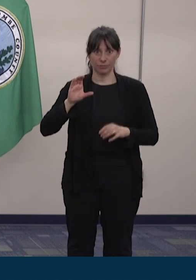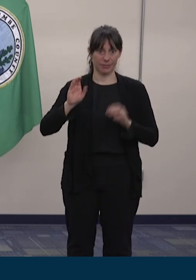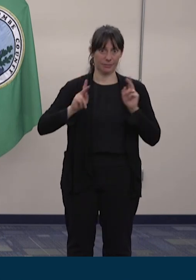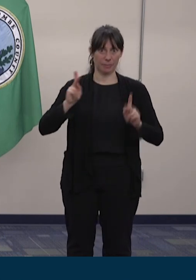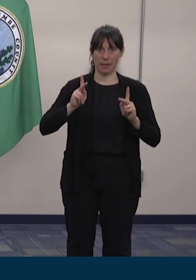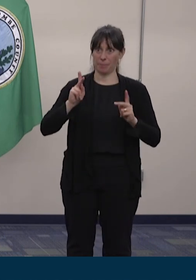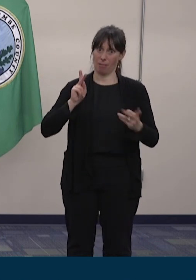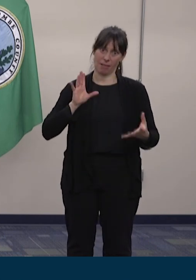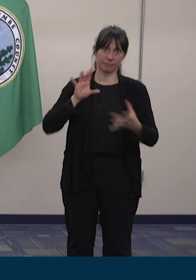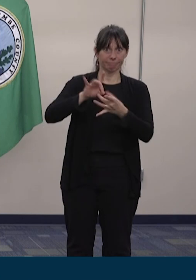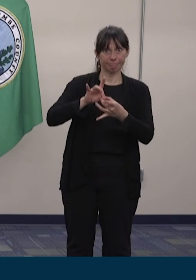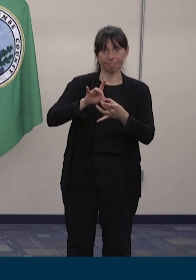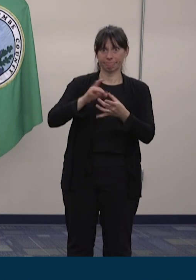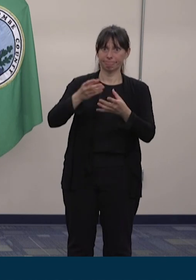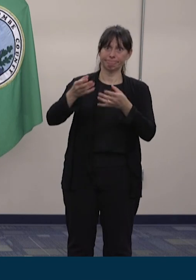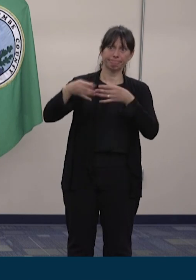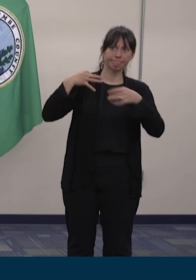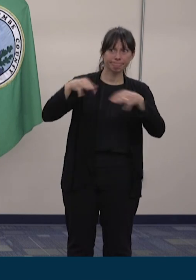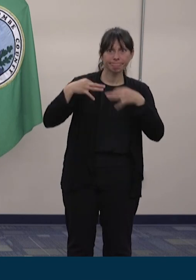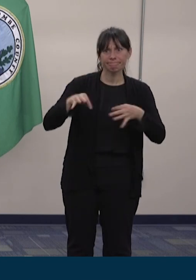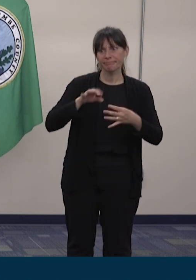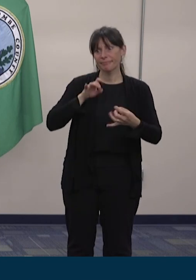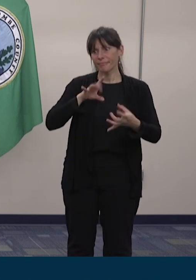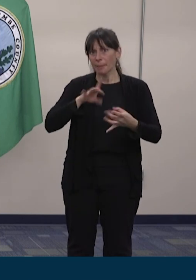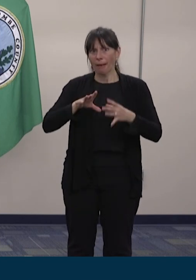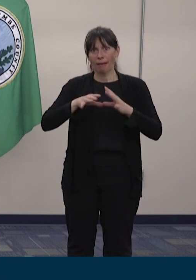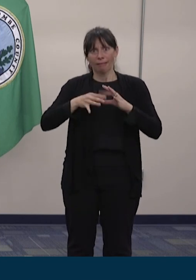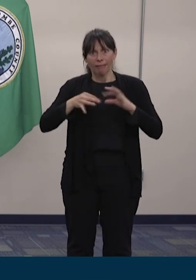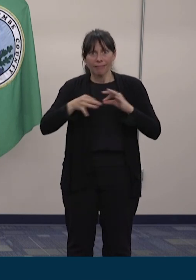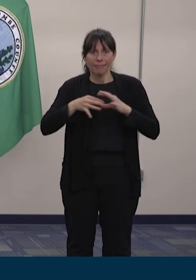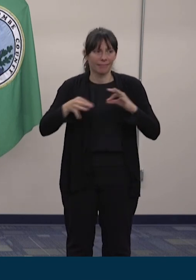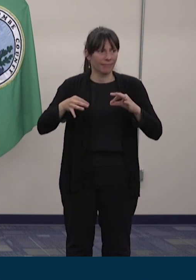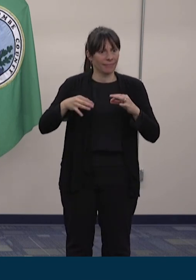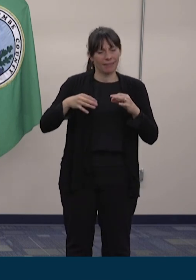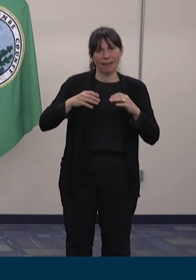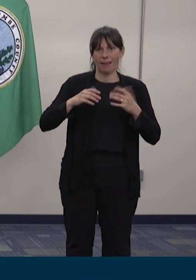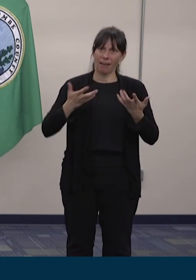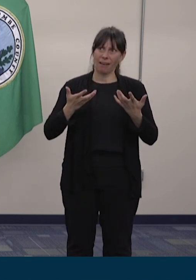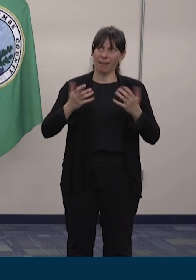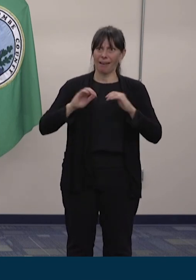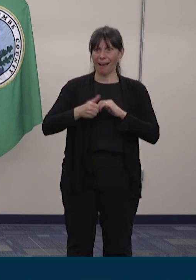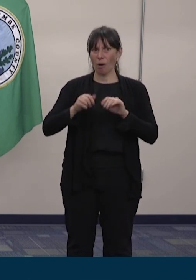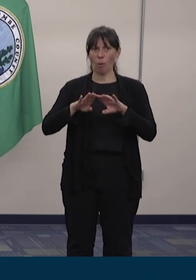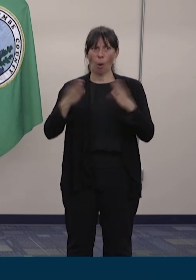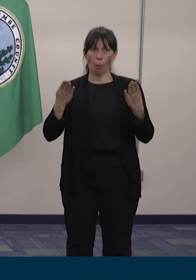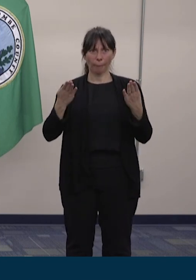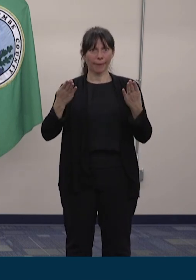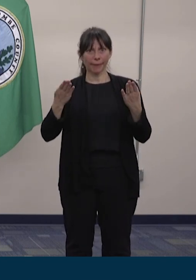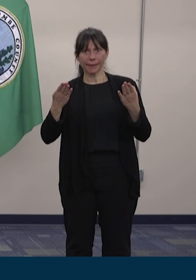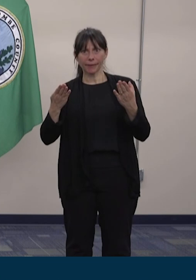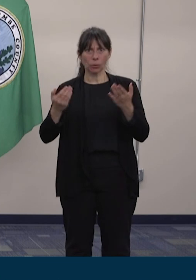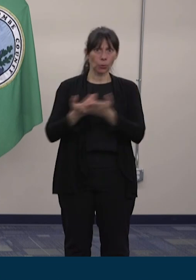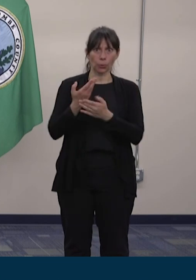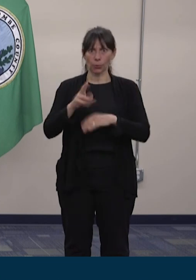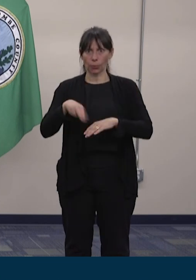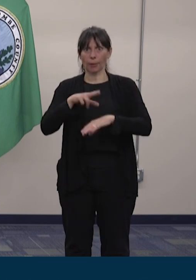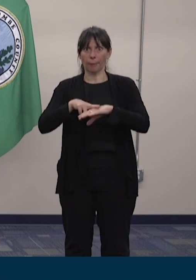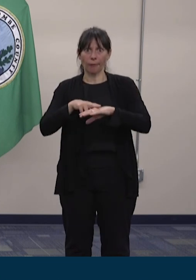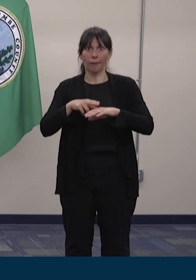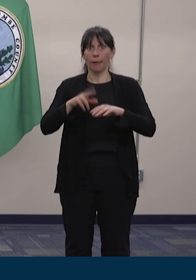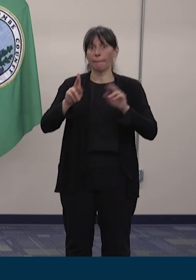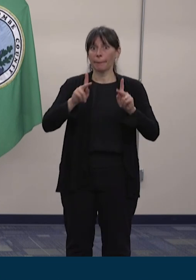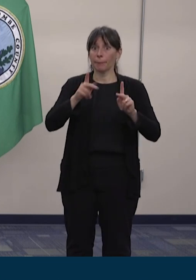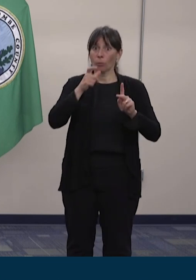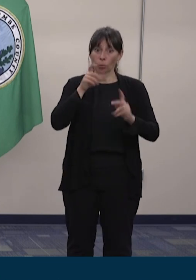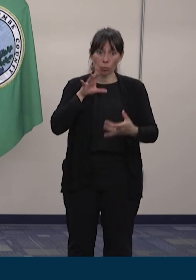reopening han in this new participado normal. y preguntado sus This includes dudas industry sobre groups este nuevo like normal, manufacturing, incluyendo childcare and adult